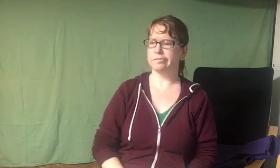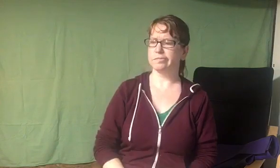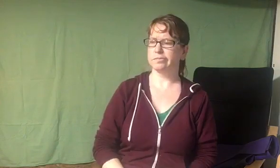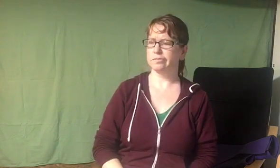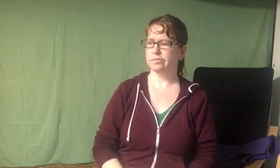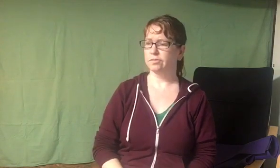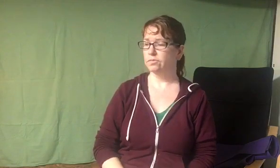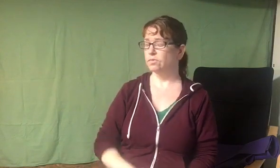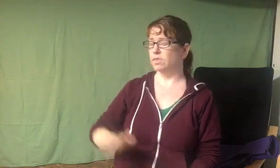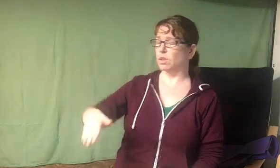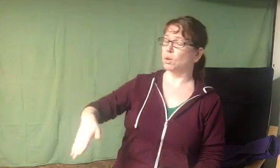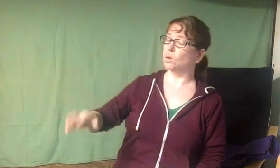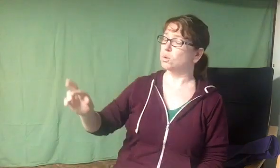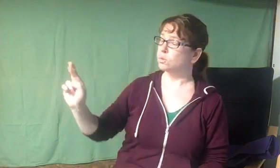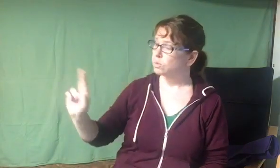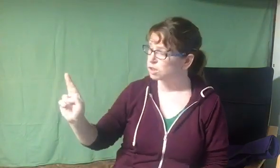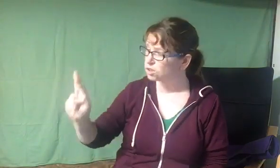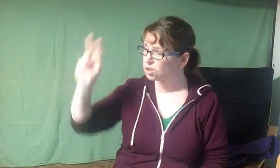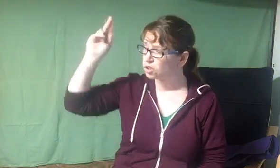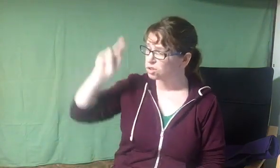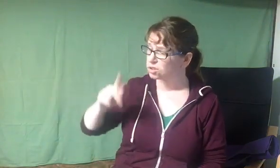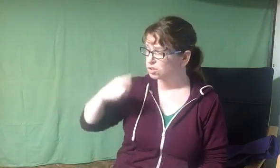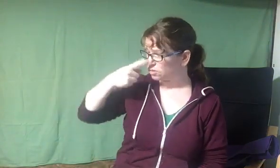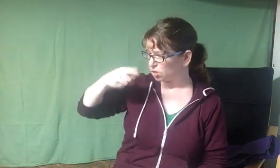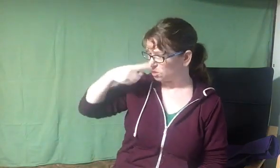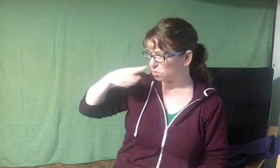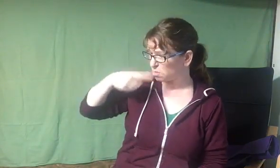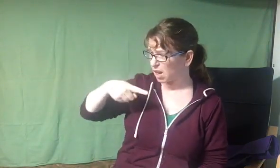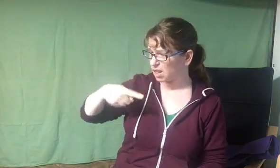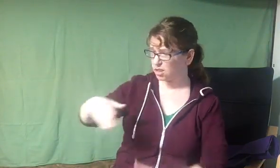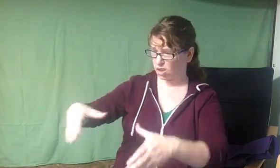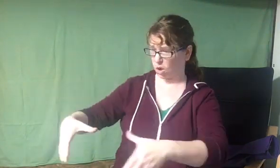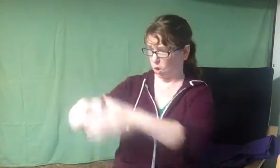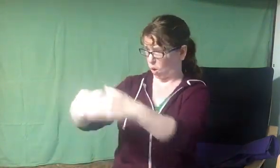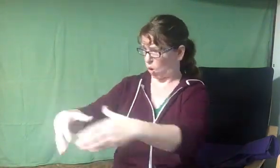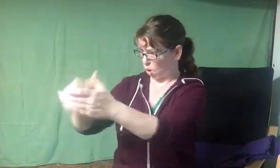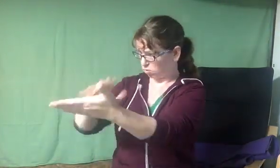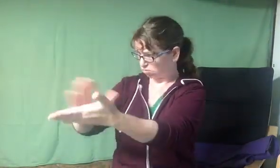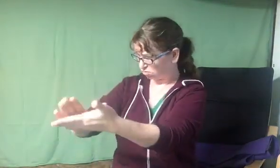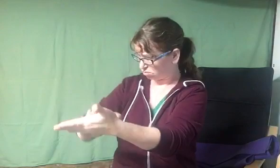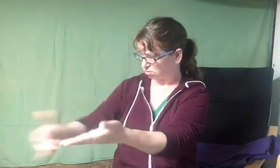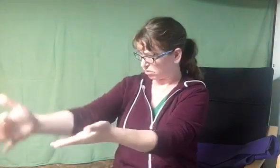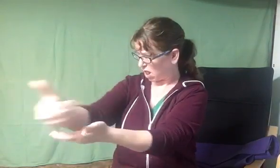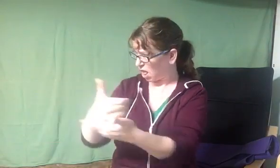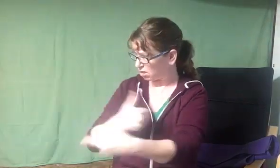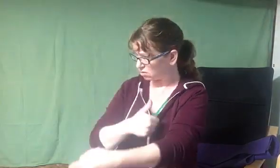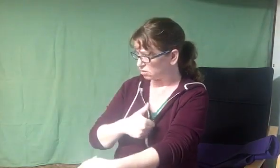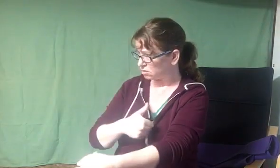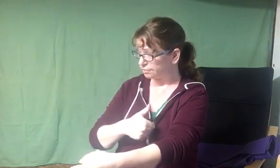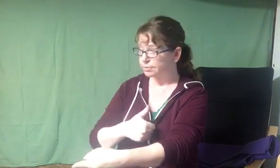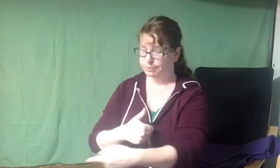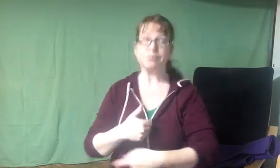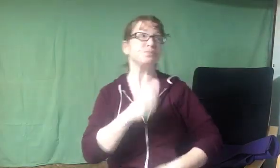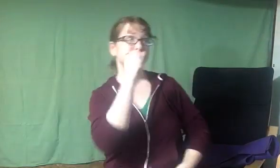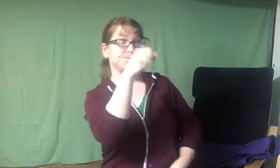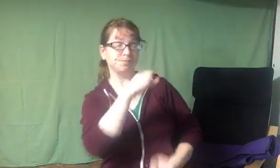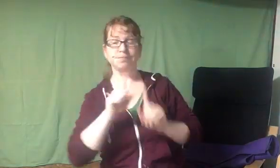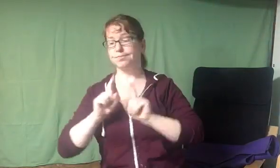"Rachel and Kirsty, could you straighten up the cones, please?" he asked. The girls jogged over to the cone section and started to neaten them up. "What an